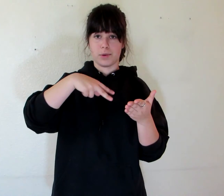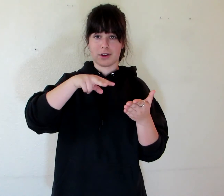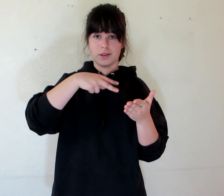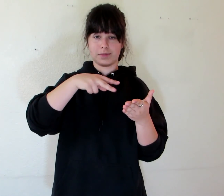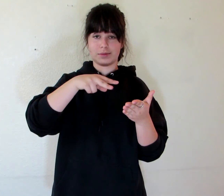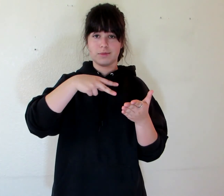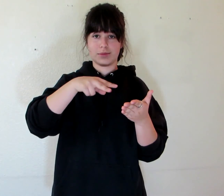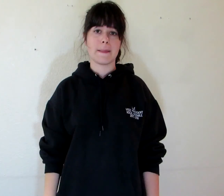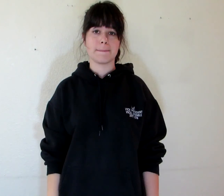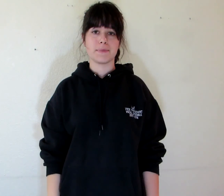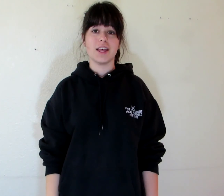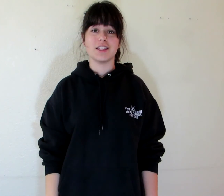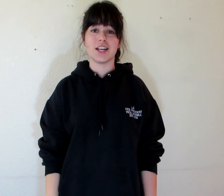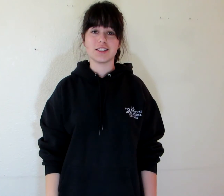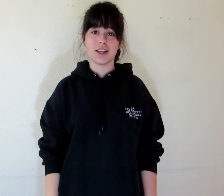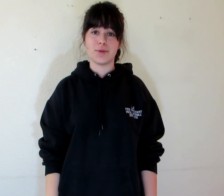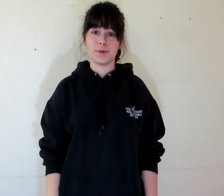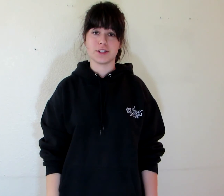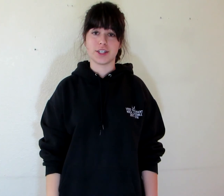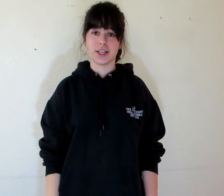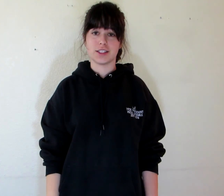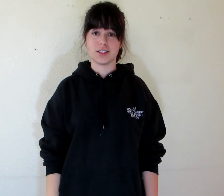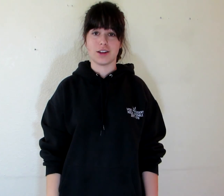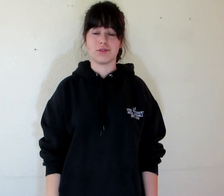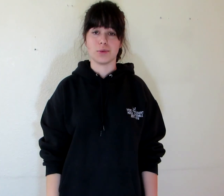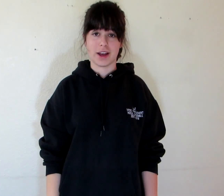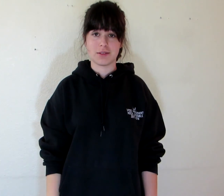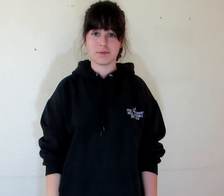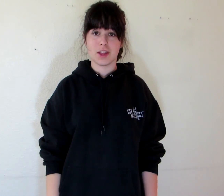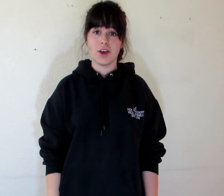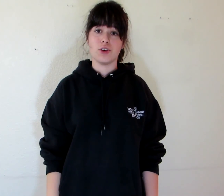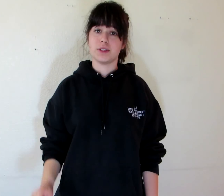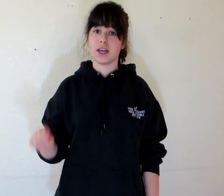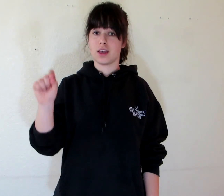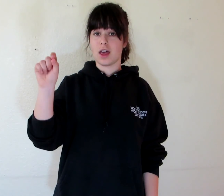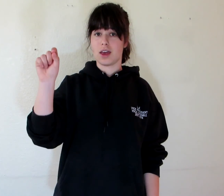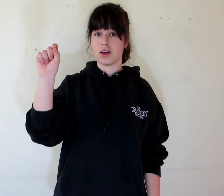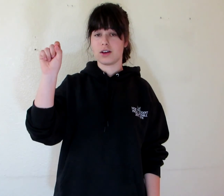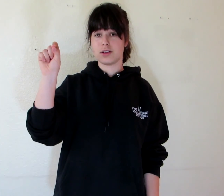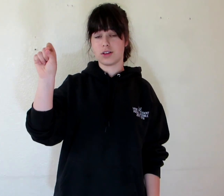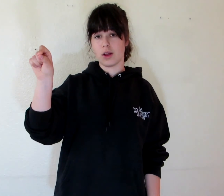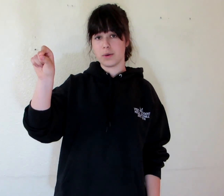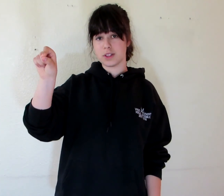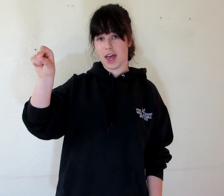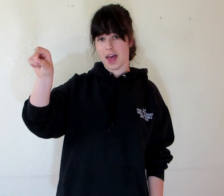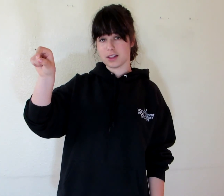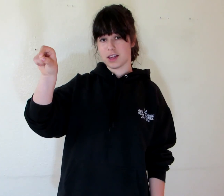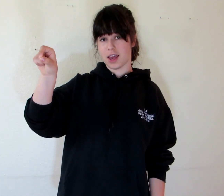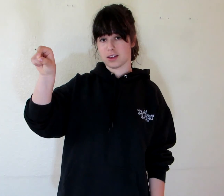book. The next sign that we'll be learning is the sign for write. You'll be taking a closed X hand